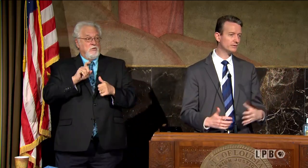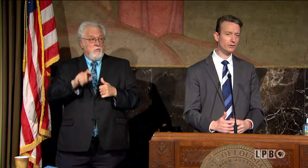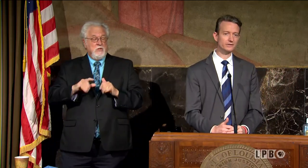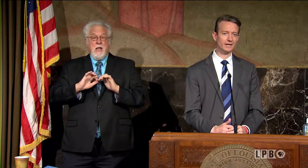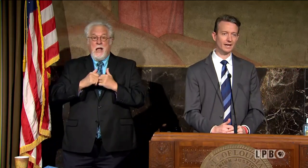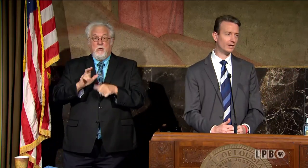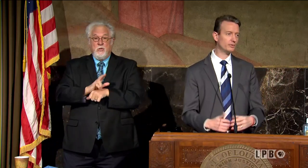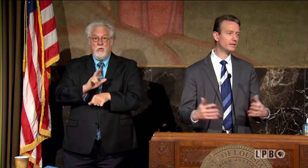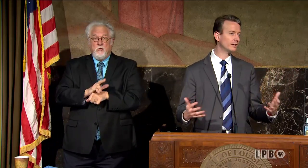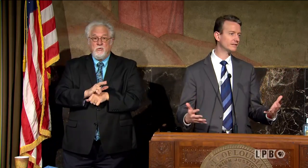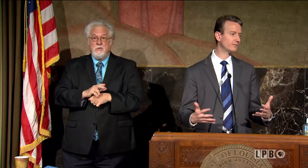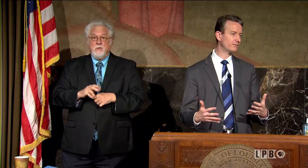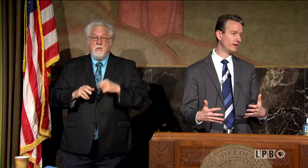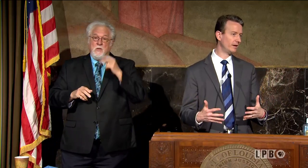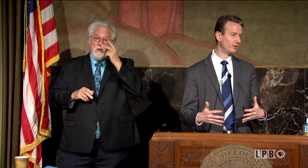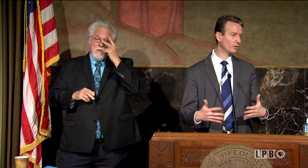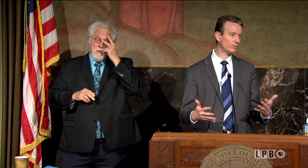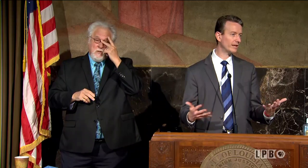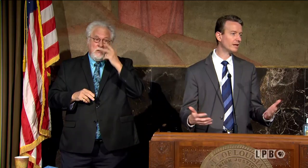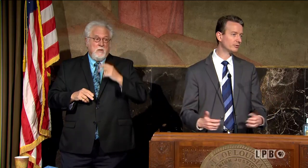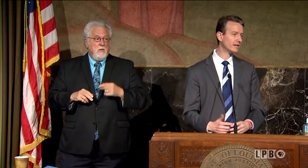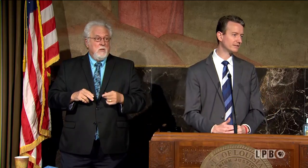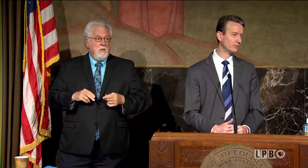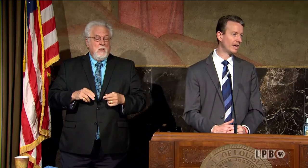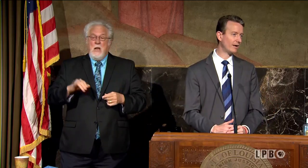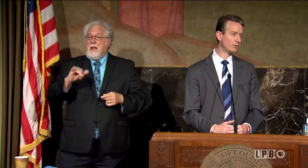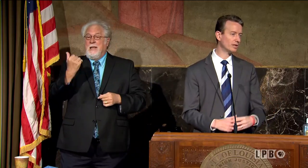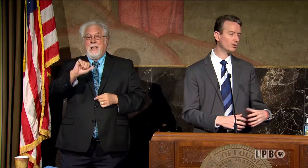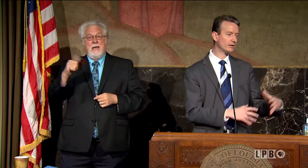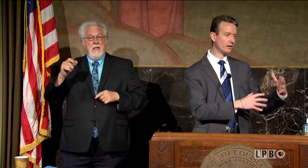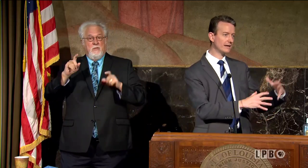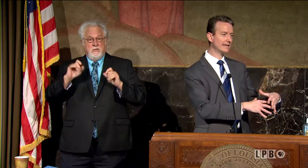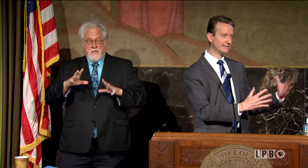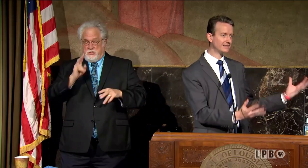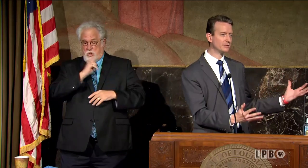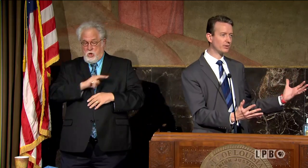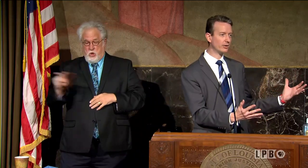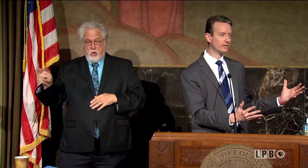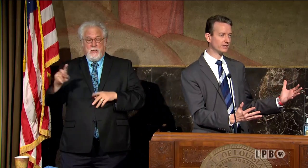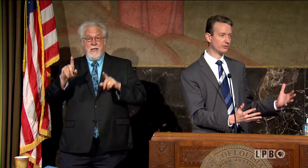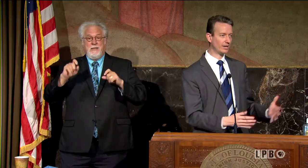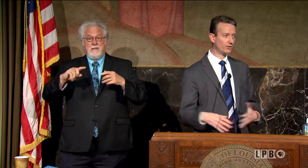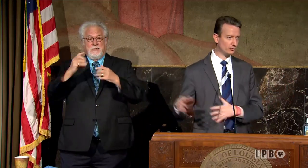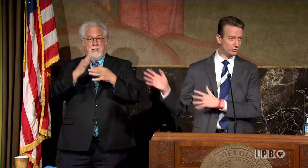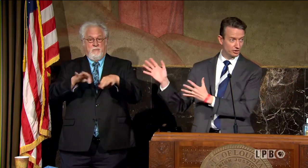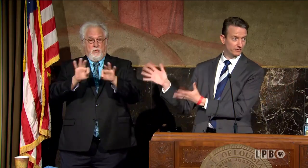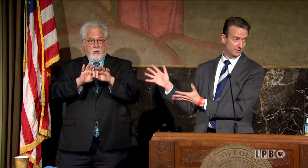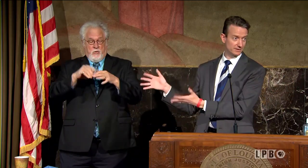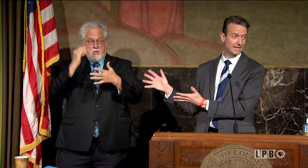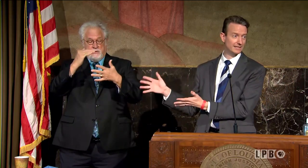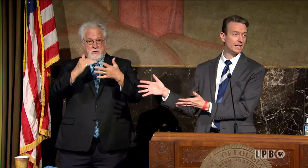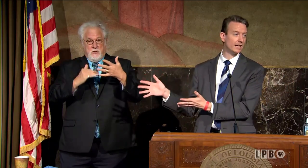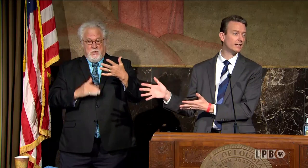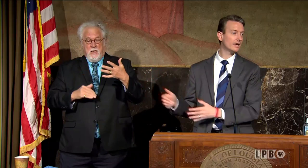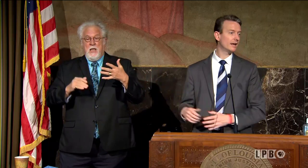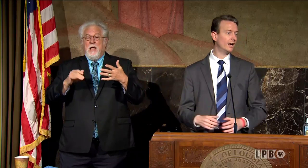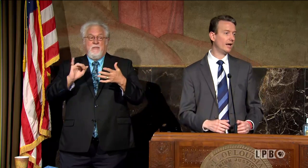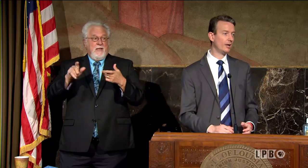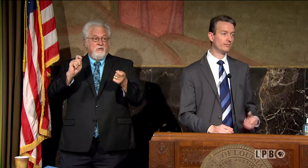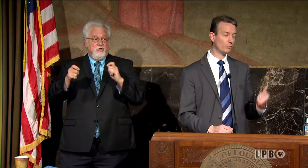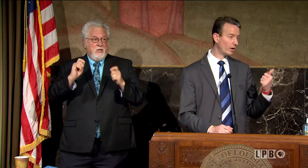would we use those? It would be as if with any other test that we have, where we look at our testing priorities on the ground, which shift day to